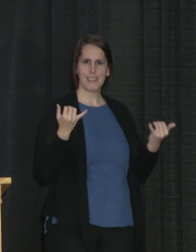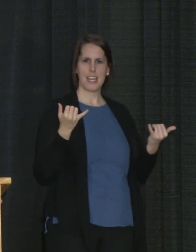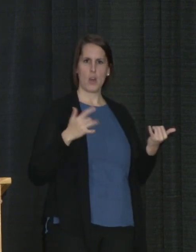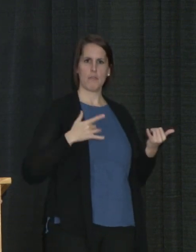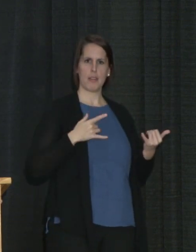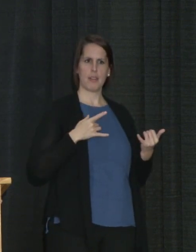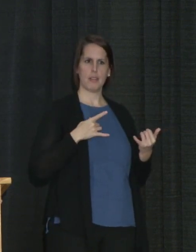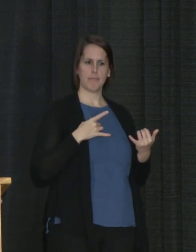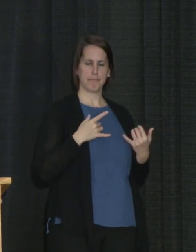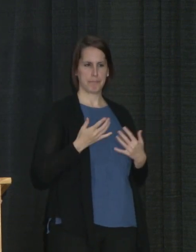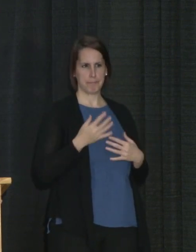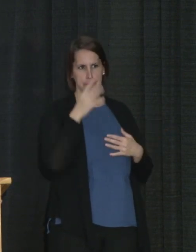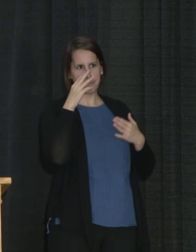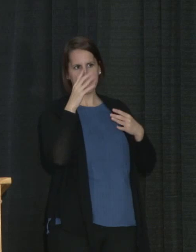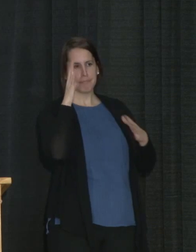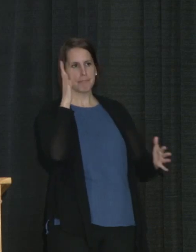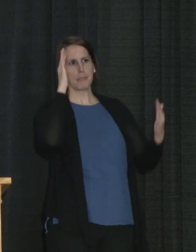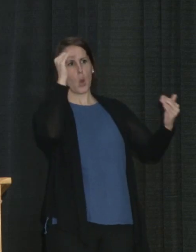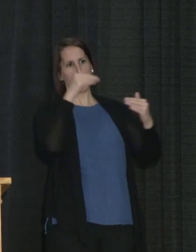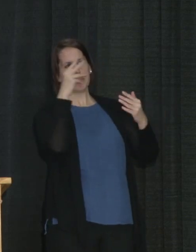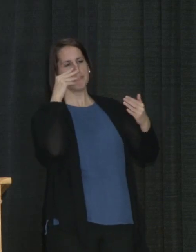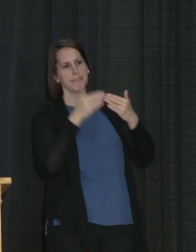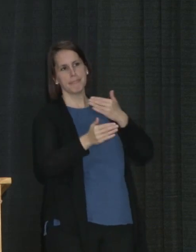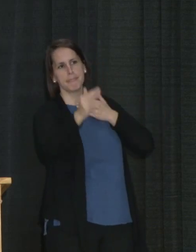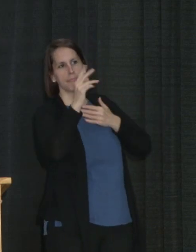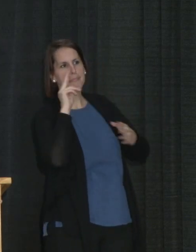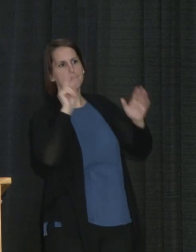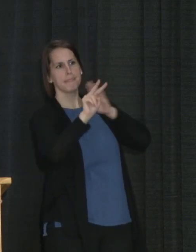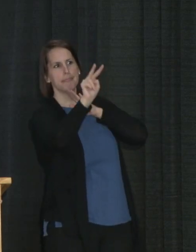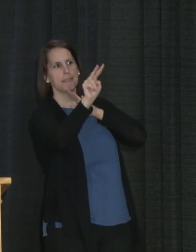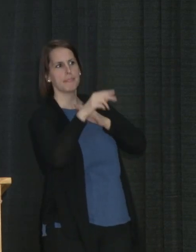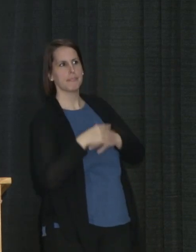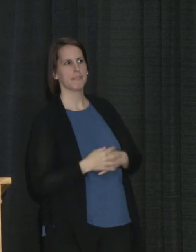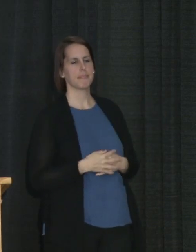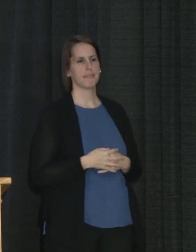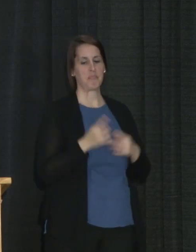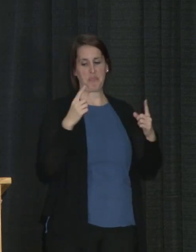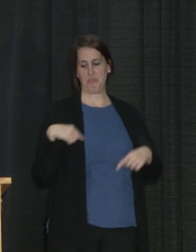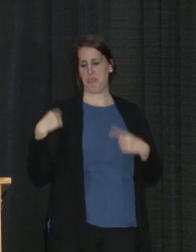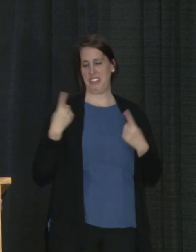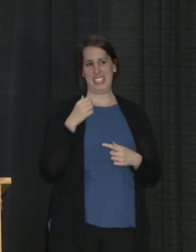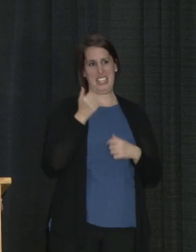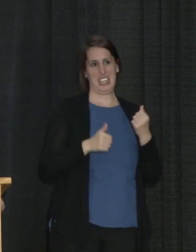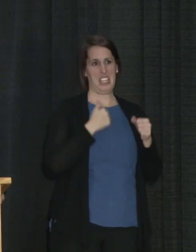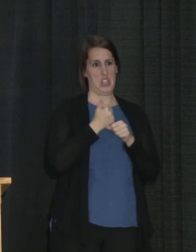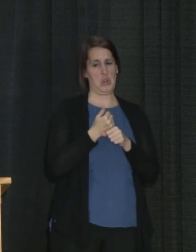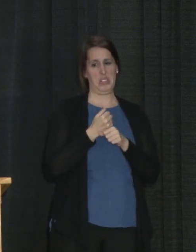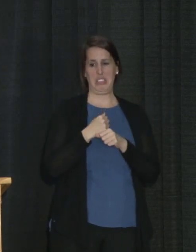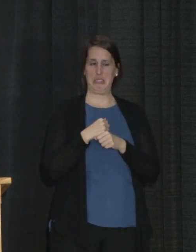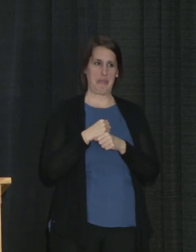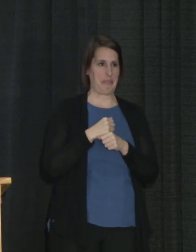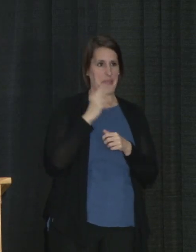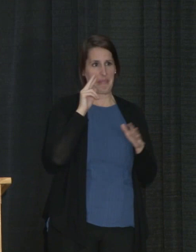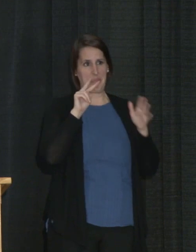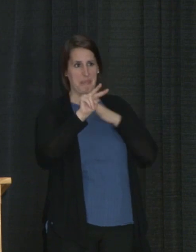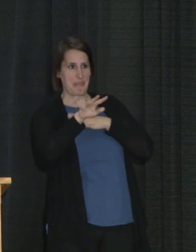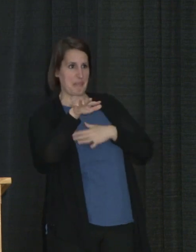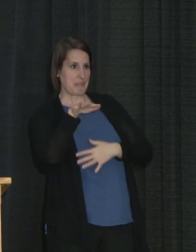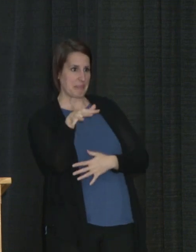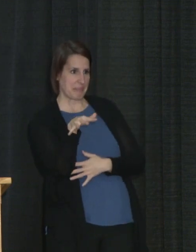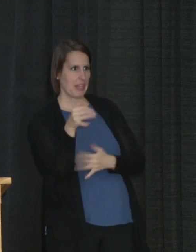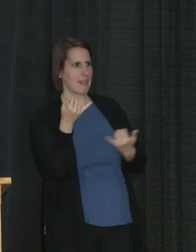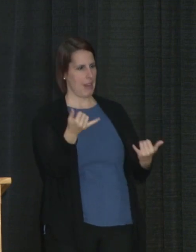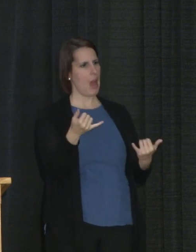time probably since probably a decade. And there are reasons